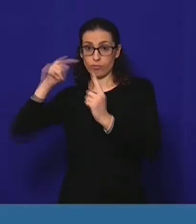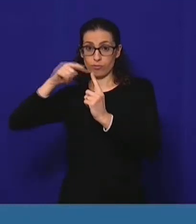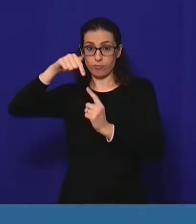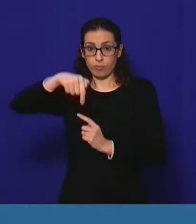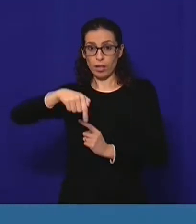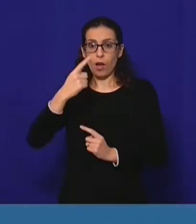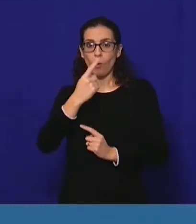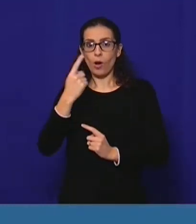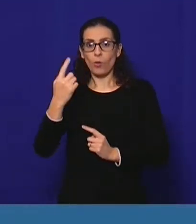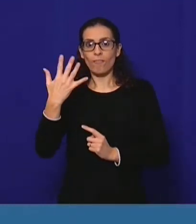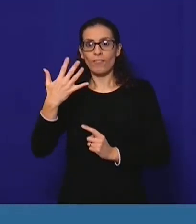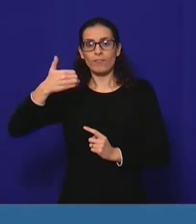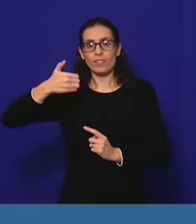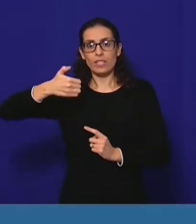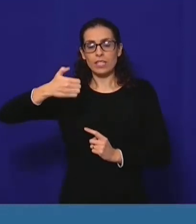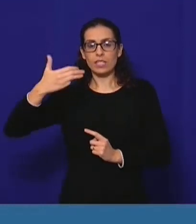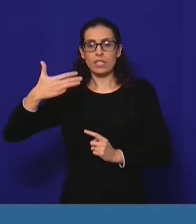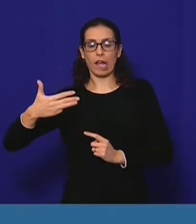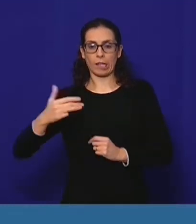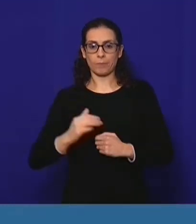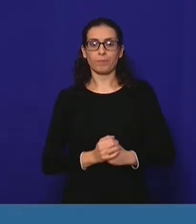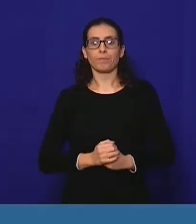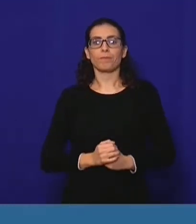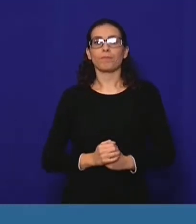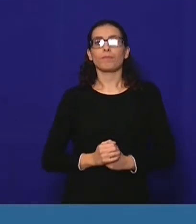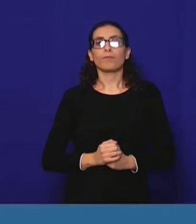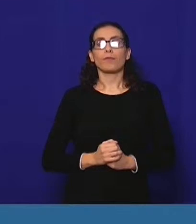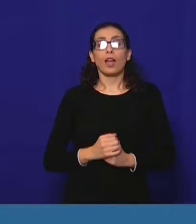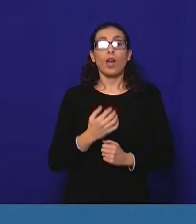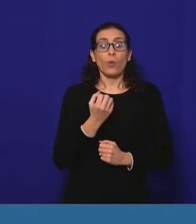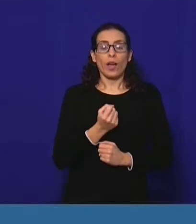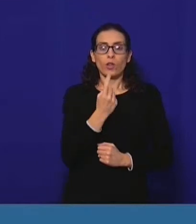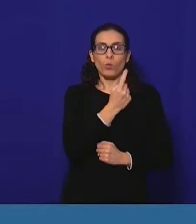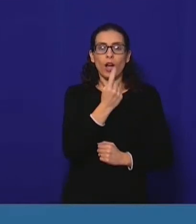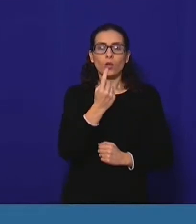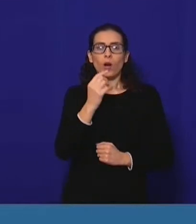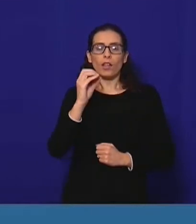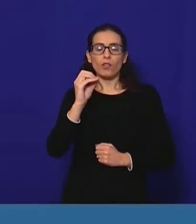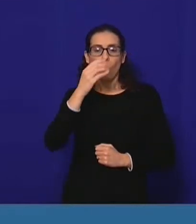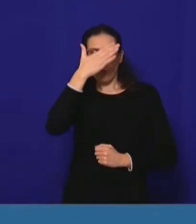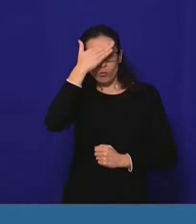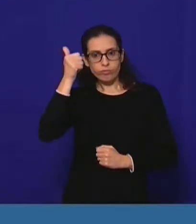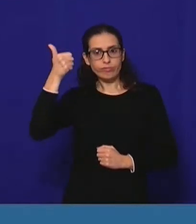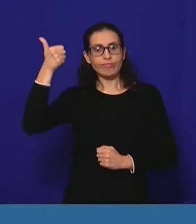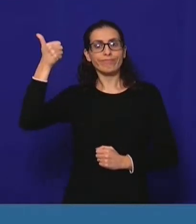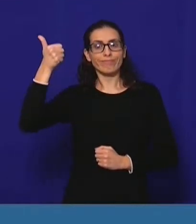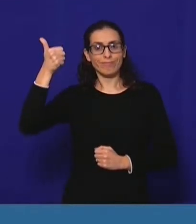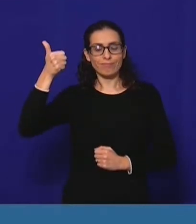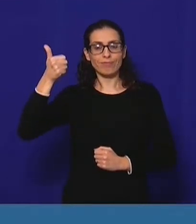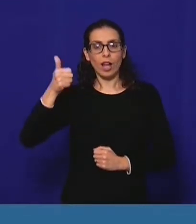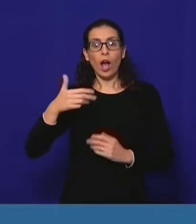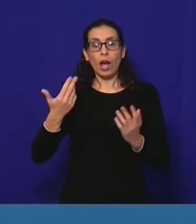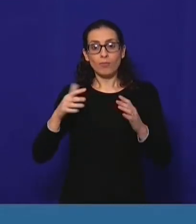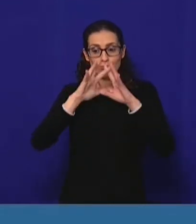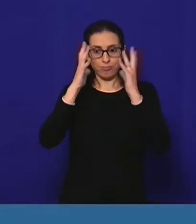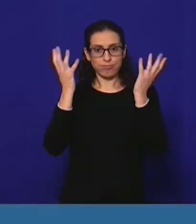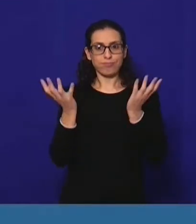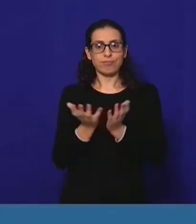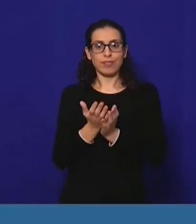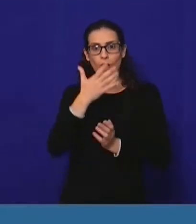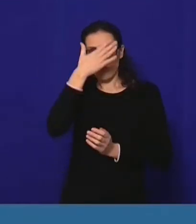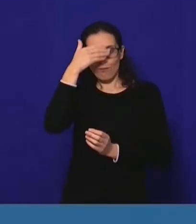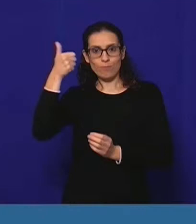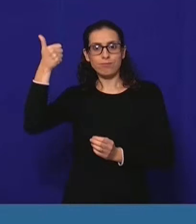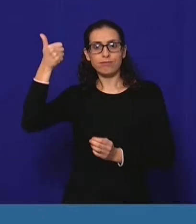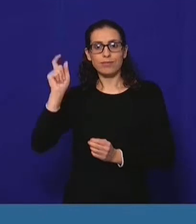11,569. We also had 110 cases who recovered, So the total number of recovered